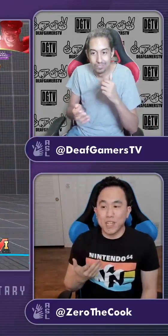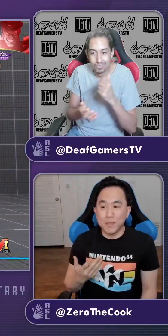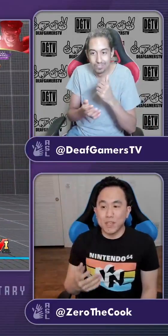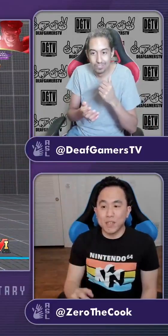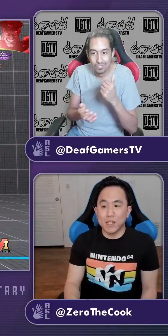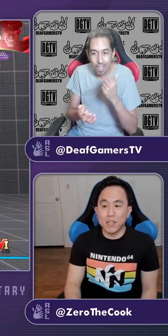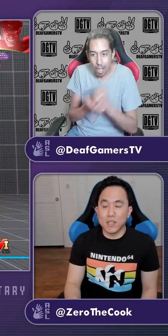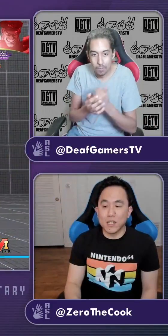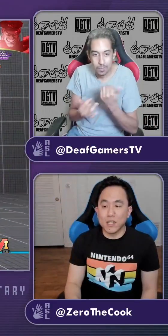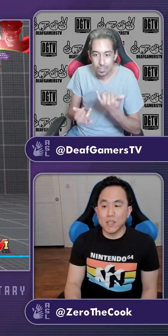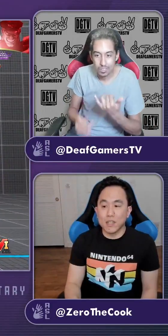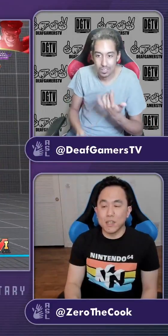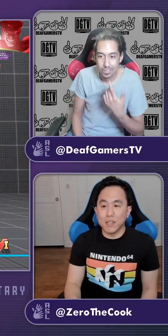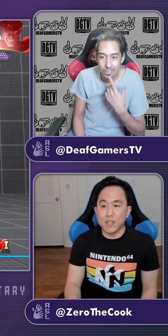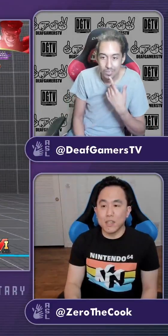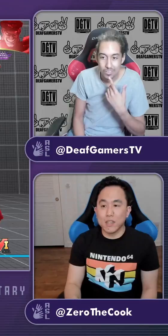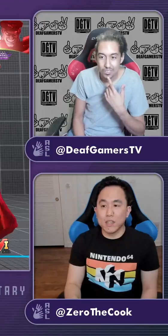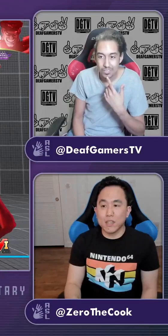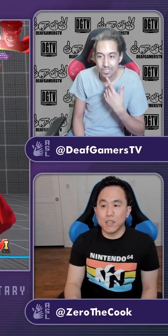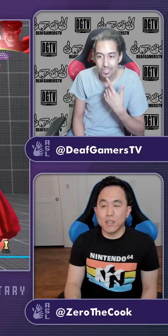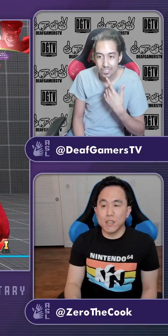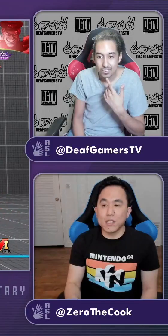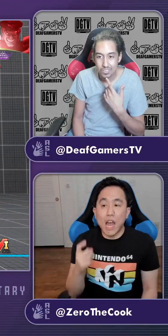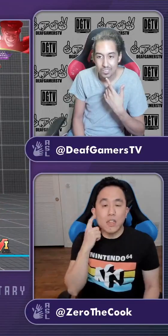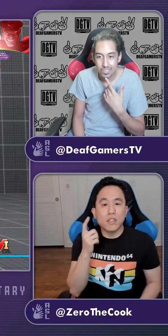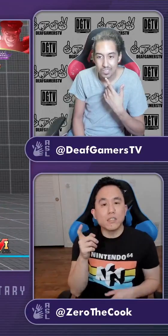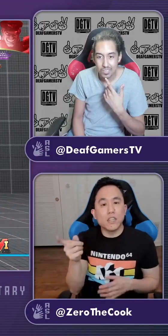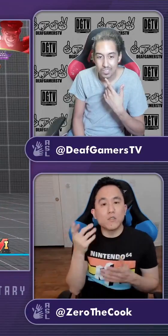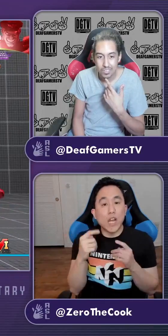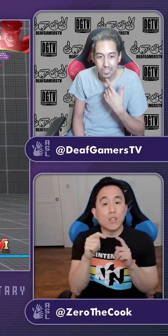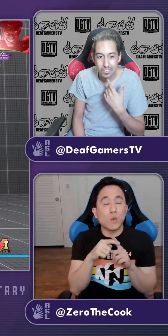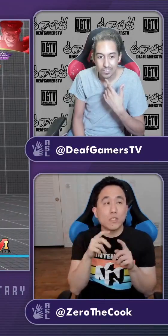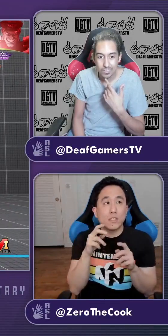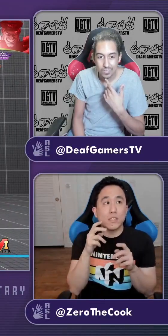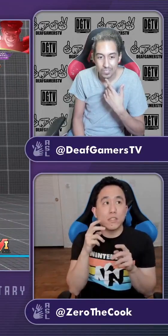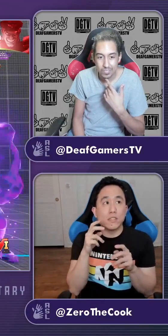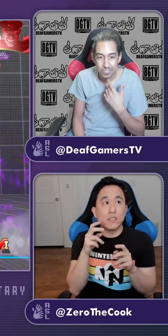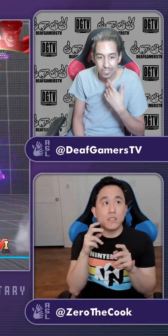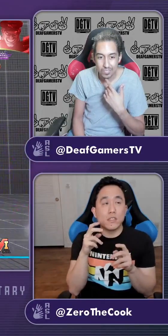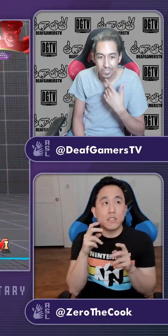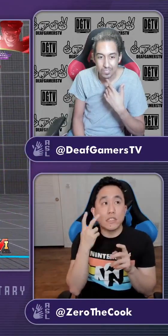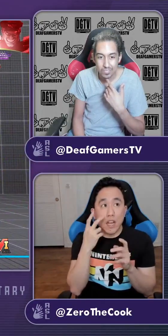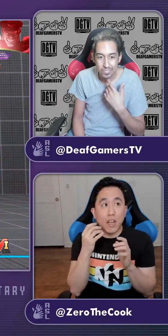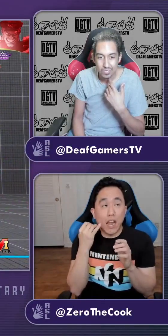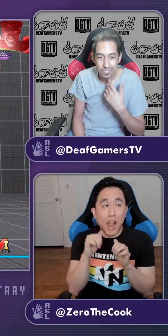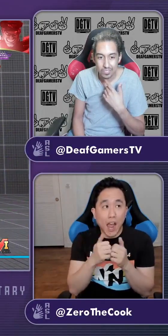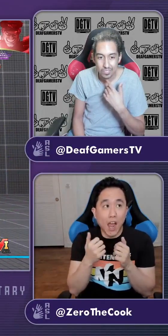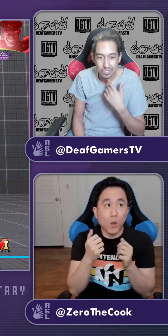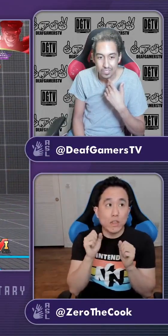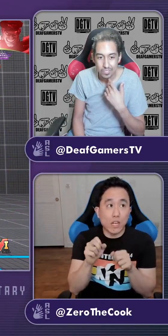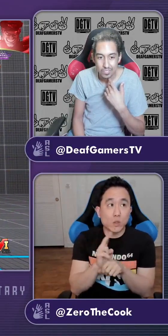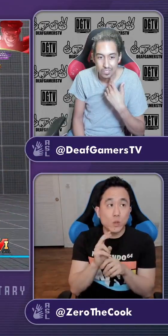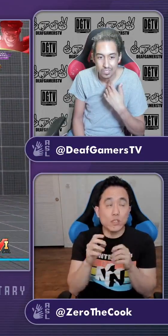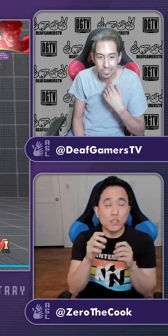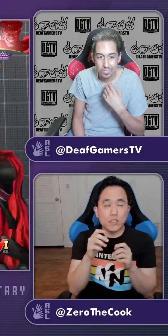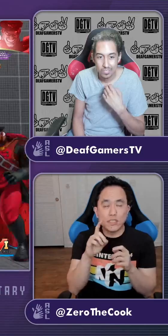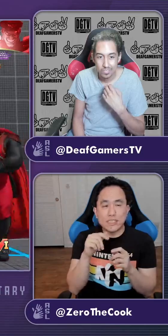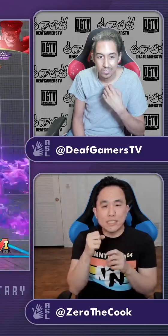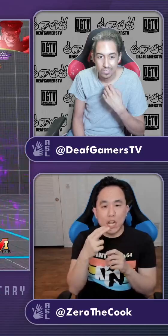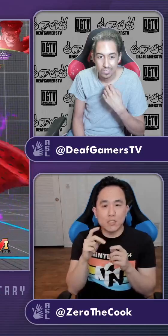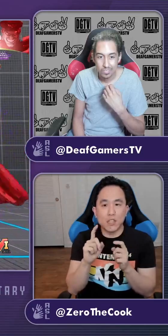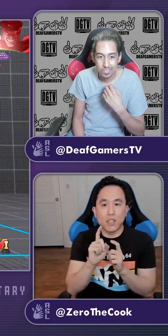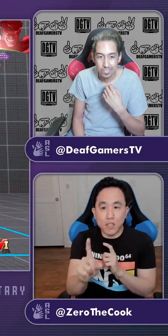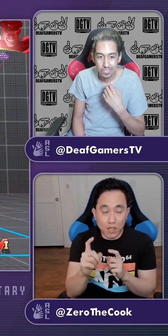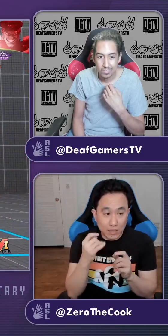on he says I I am very accustomed to checking adaption. Thank you very much Also a laura player